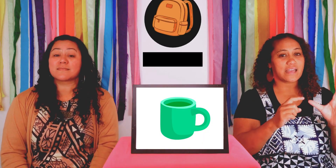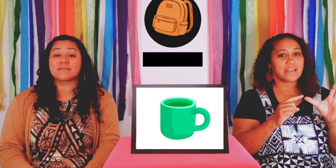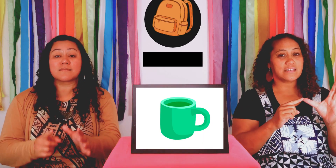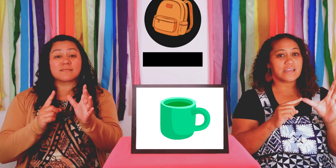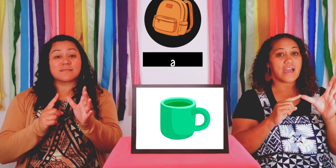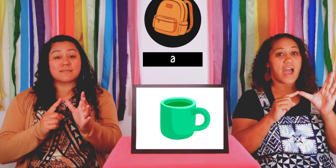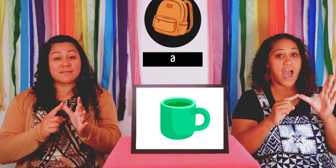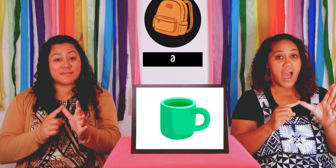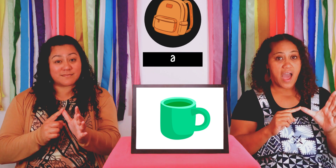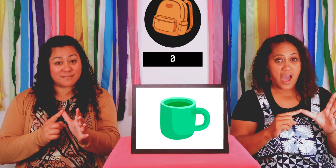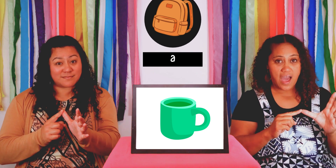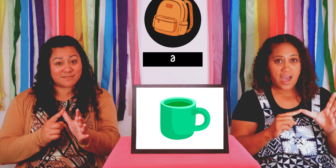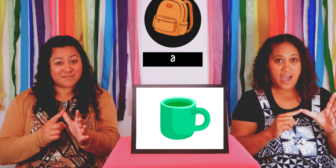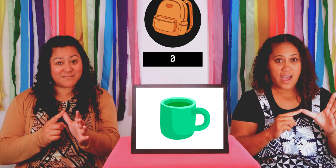sound A.